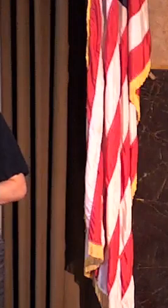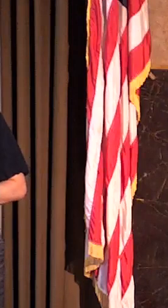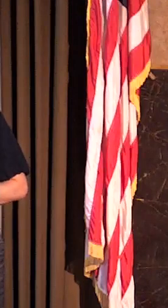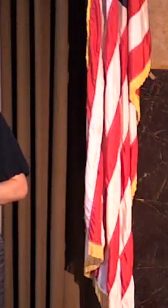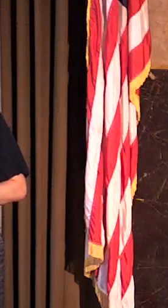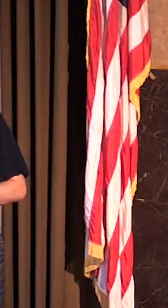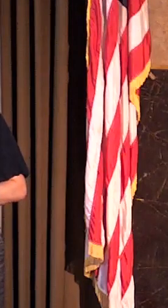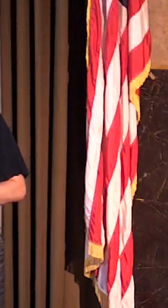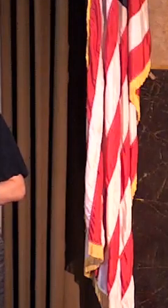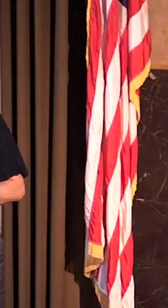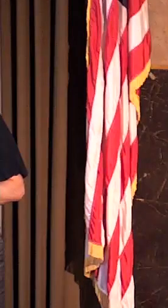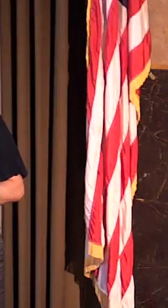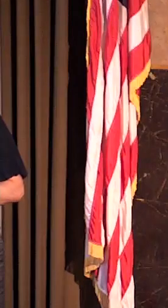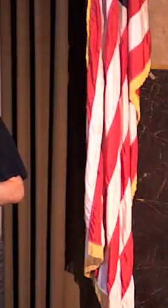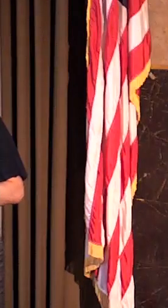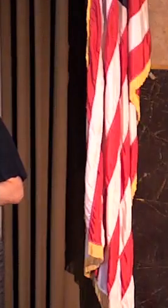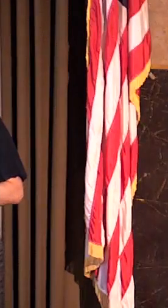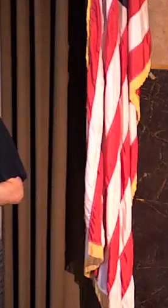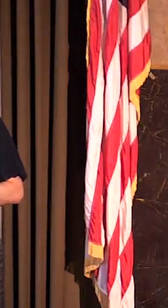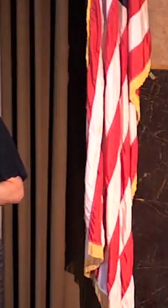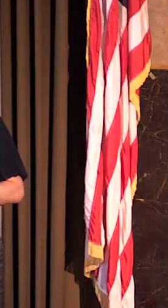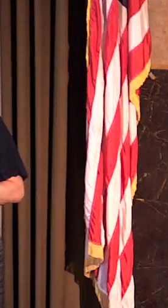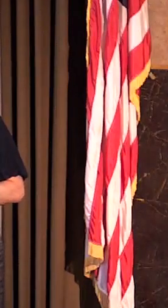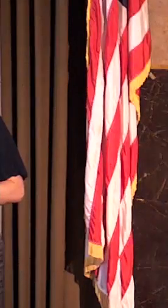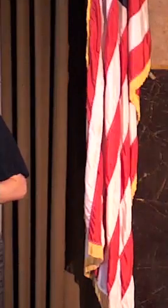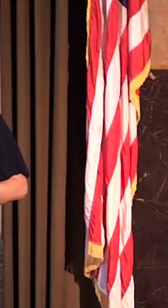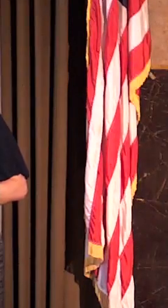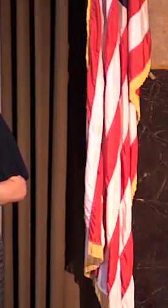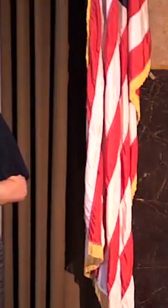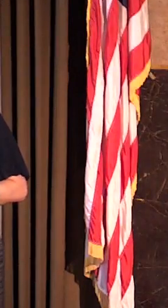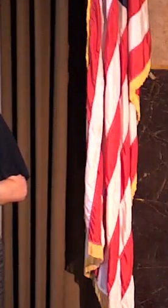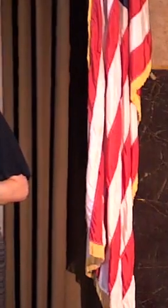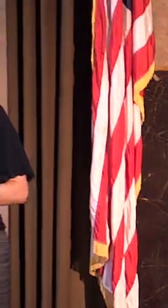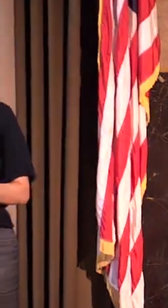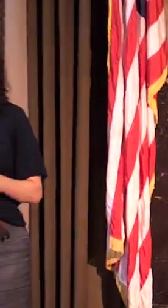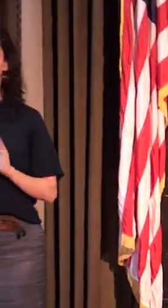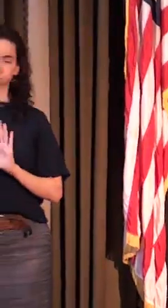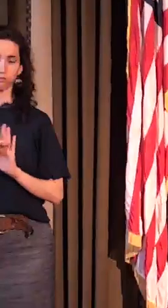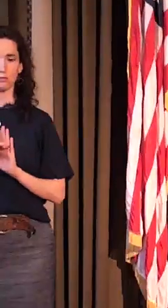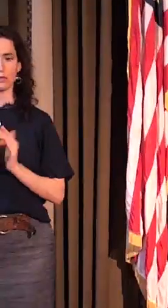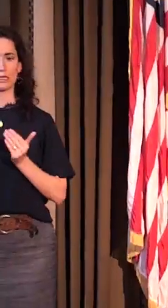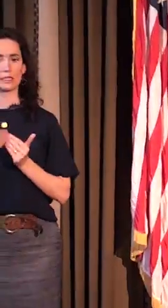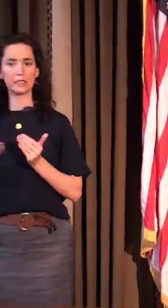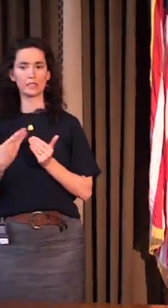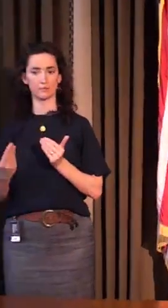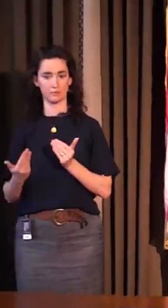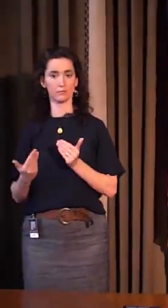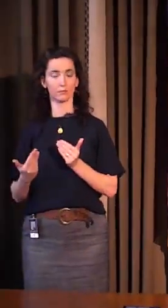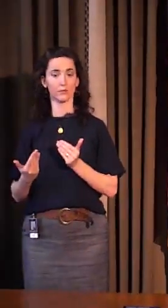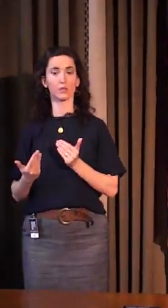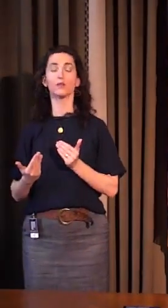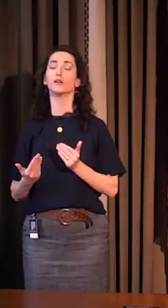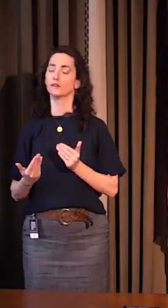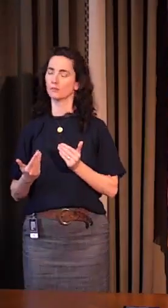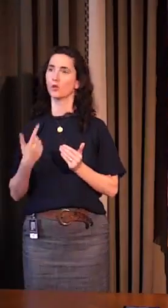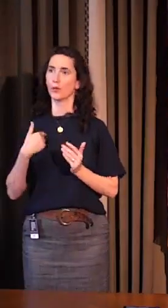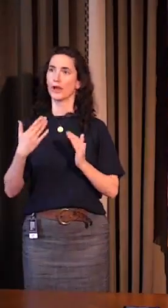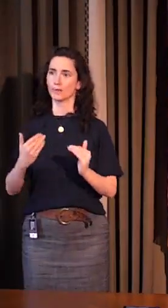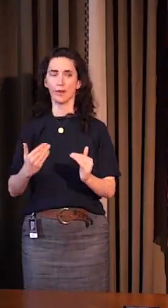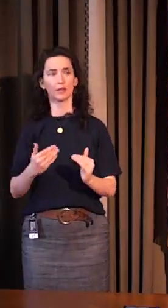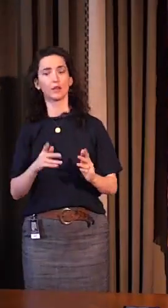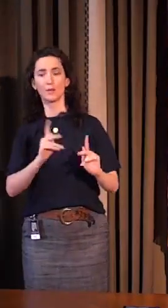And with its increased transmissibility, we know that we were expecting to see a higher percent